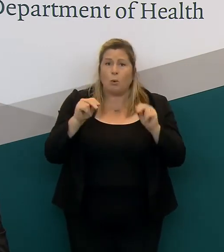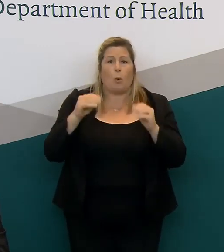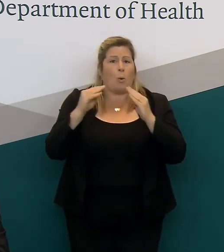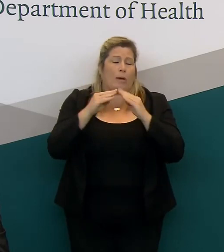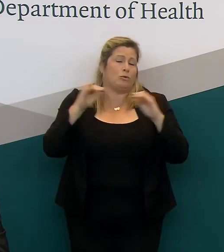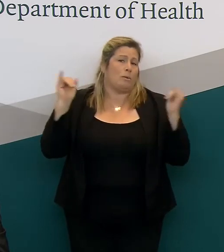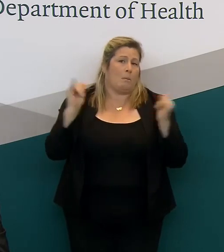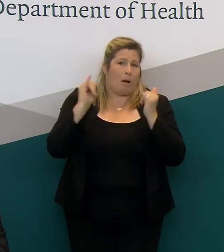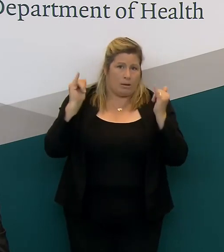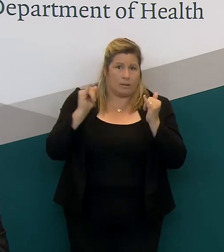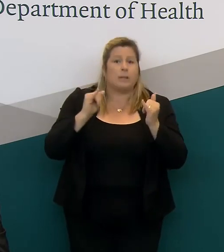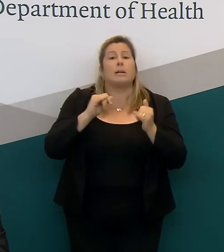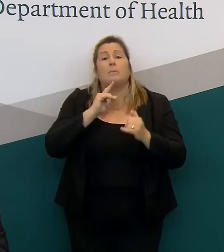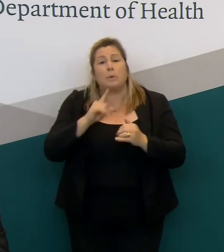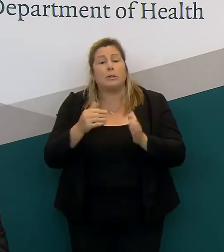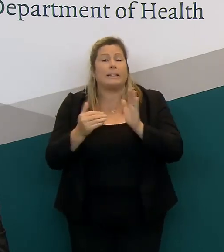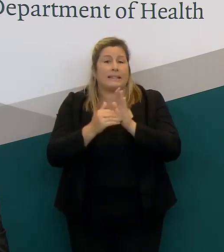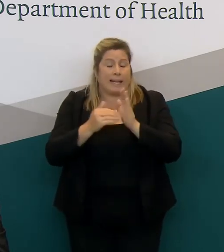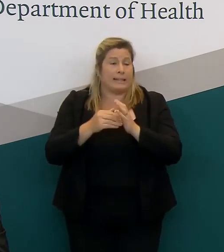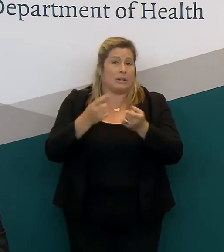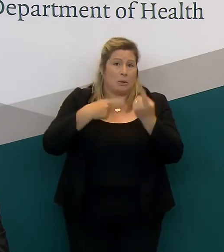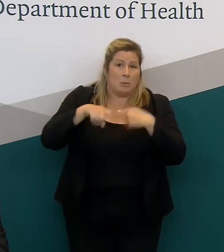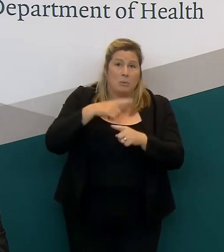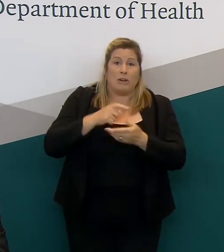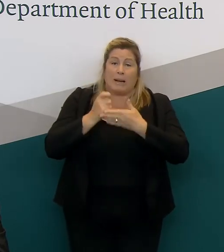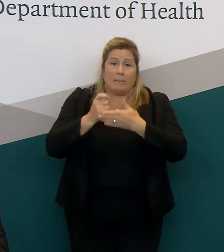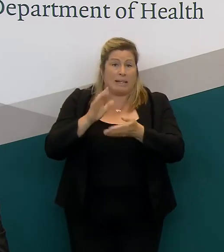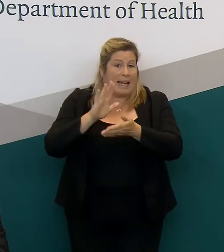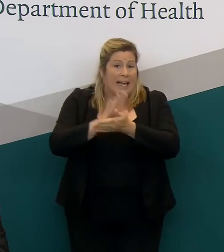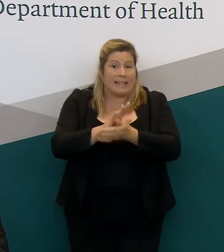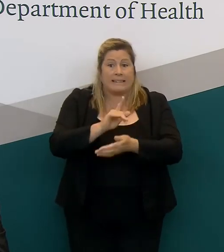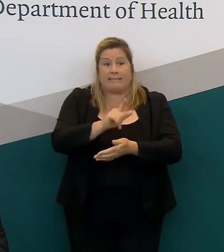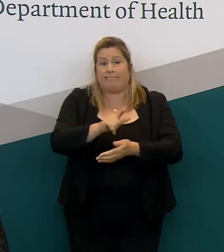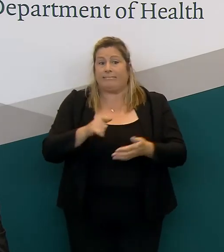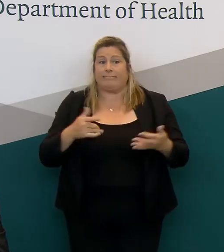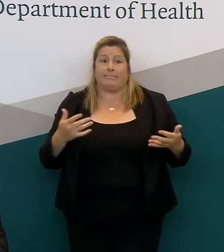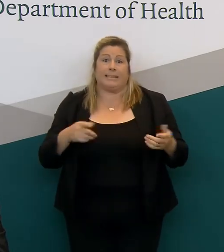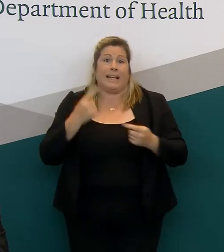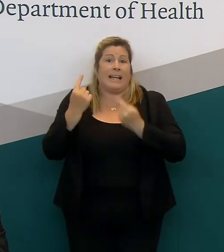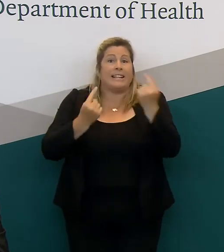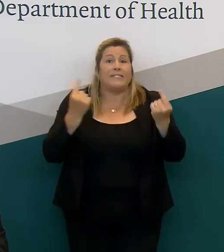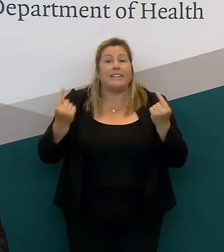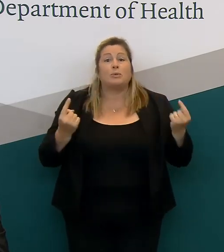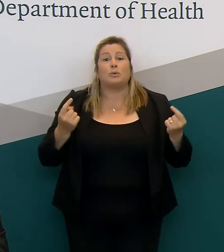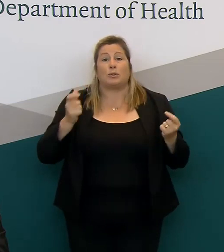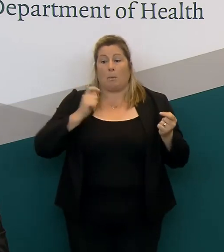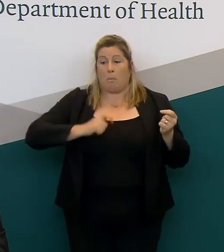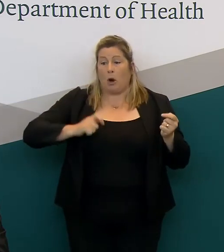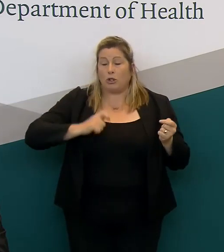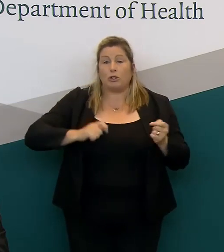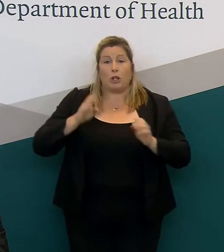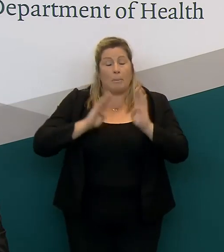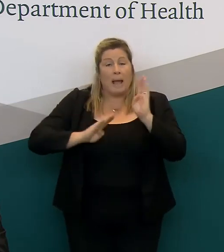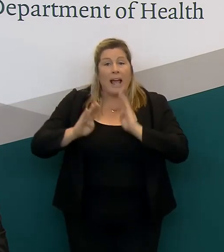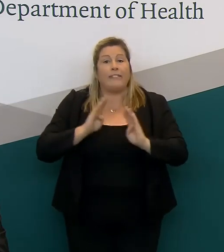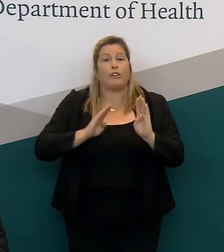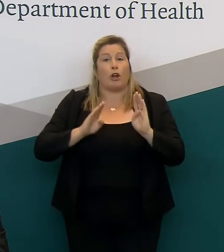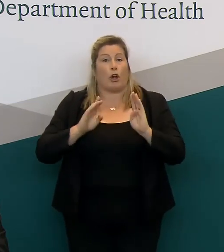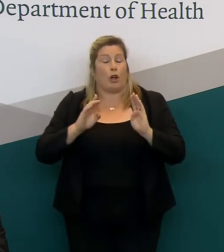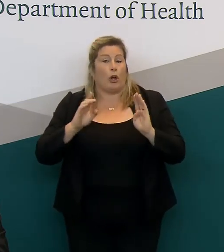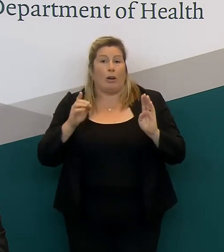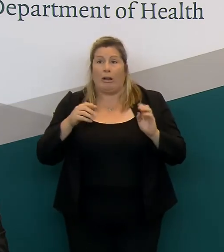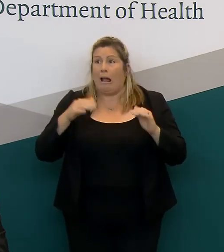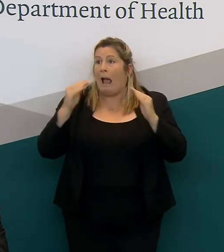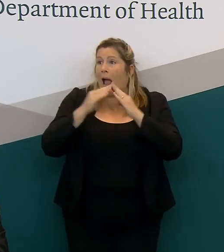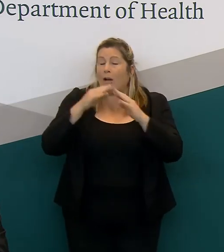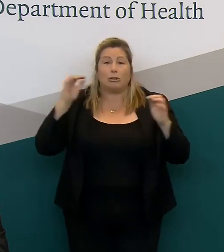in life and finding some ways of recommending against it. Individual, personal behaviour, intimacy, house